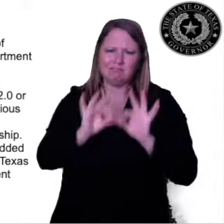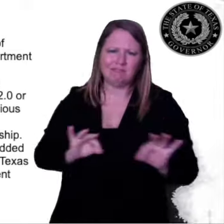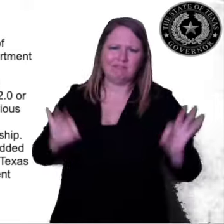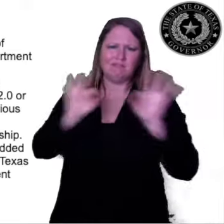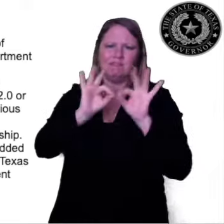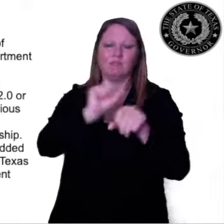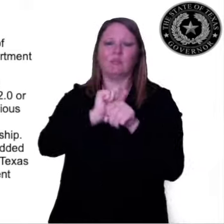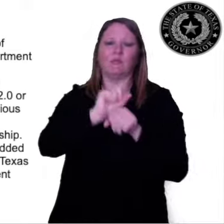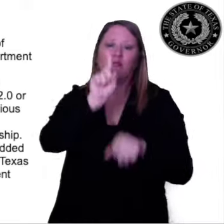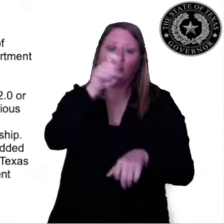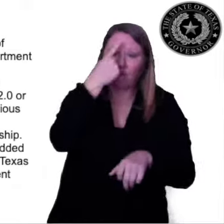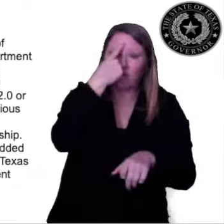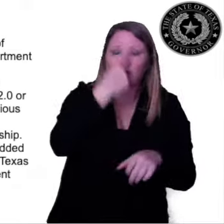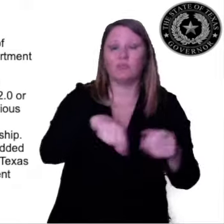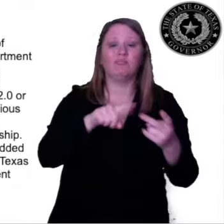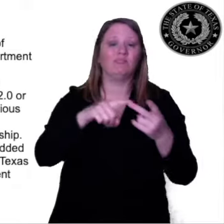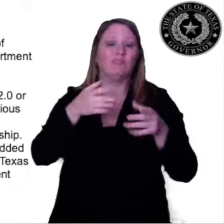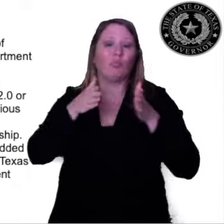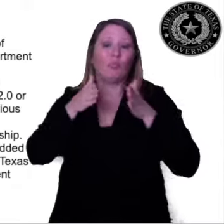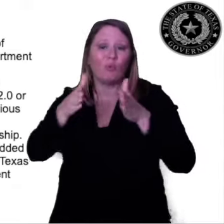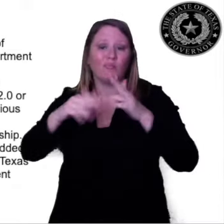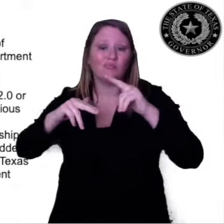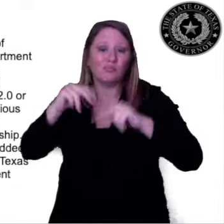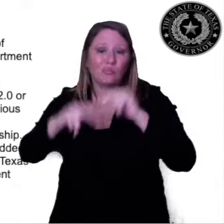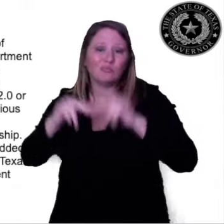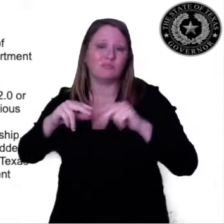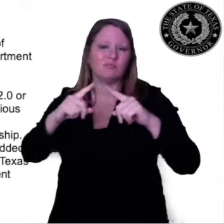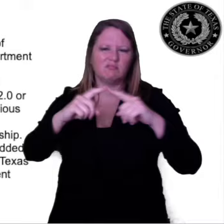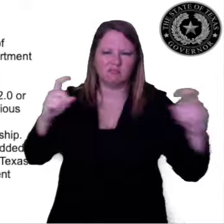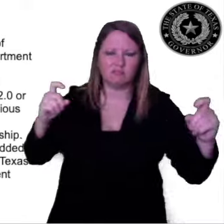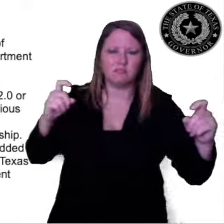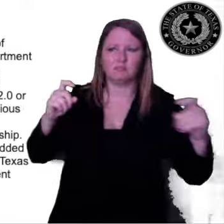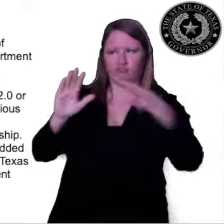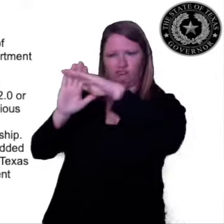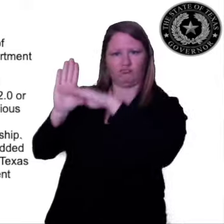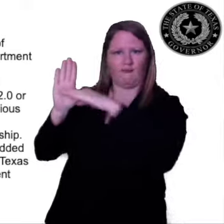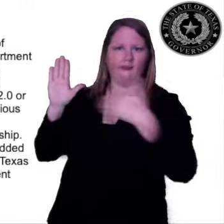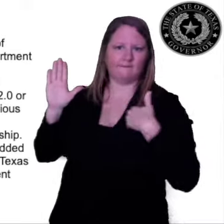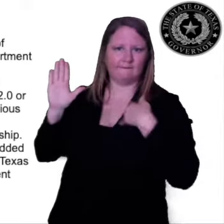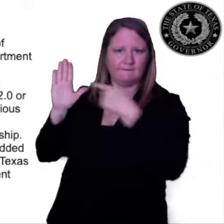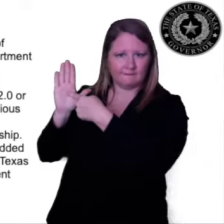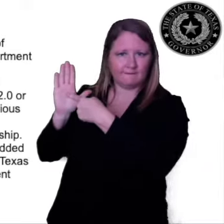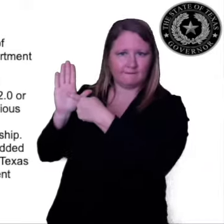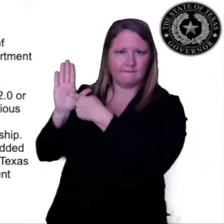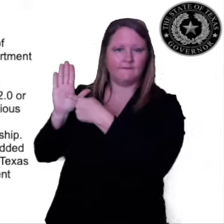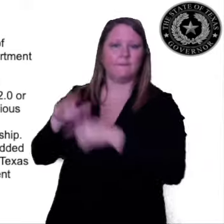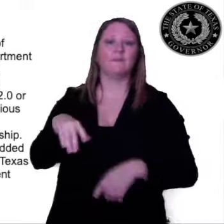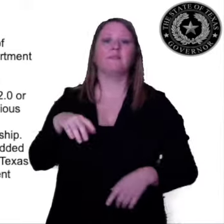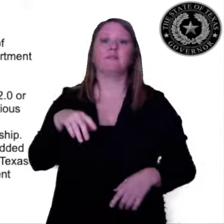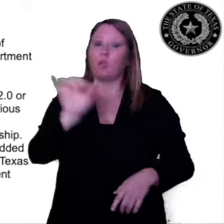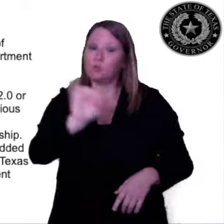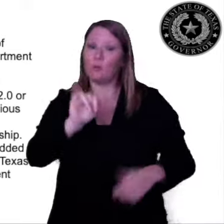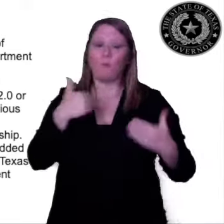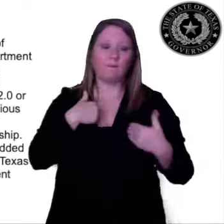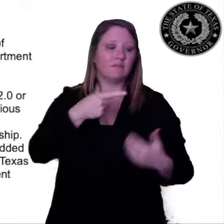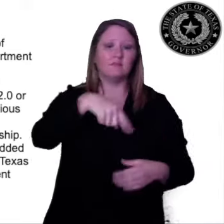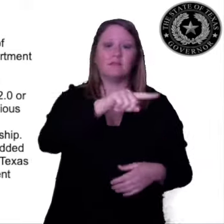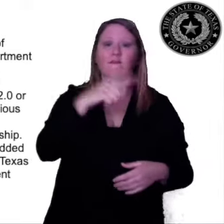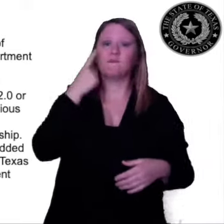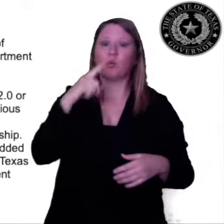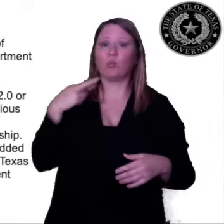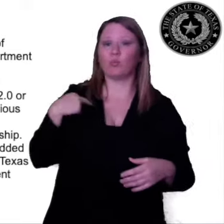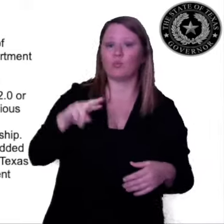Critical Infrastructure Workforce version 2.0 or any subsequent version, plus religious services conducted in